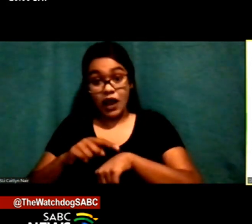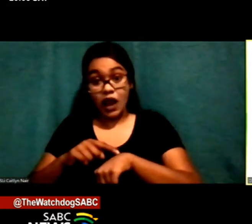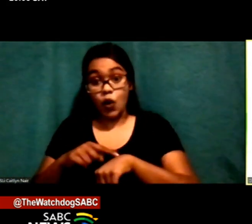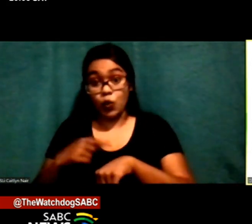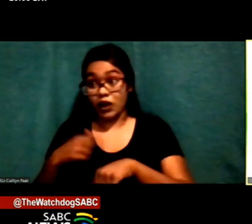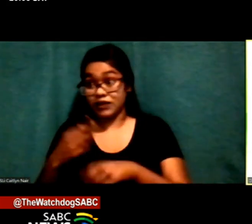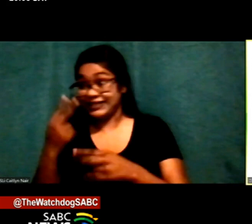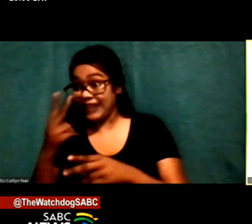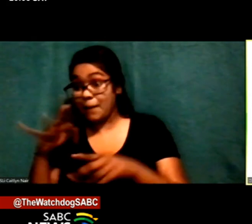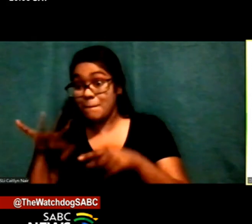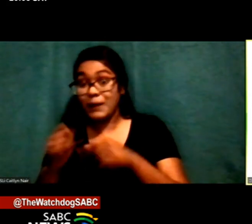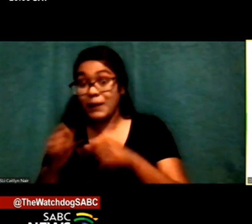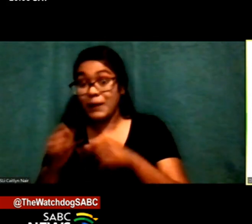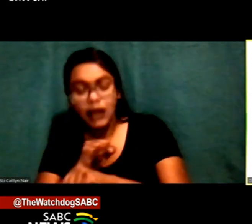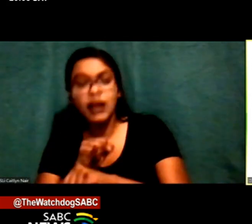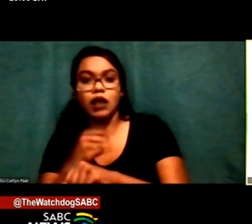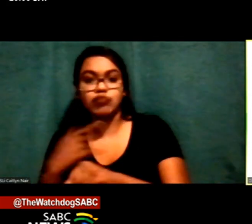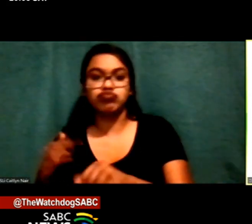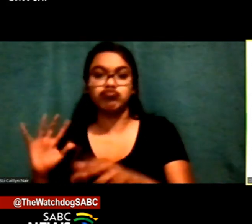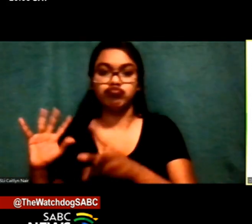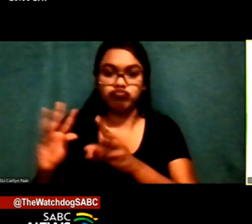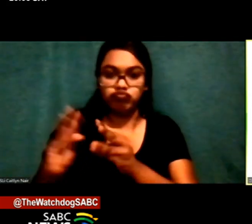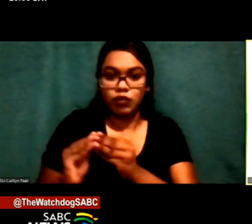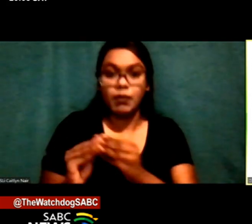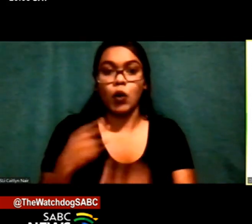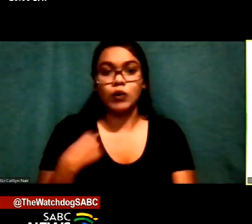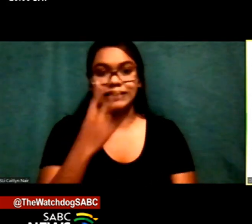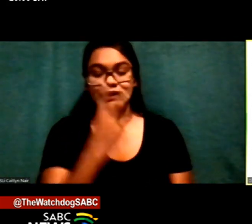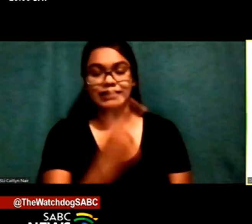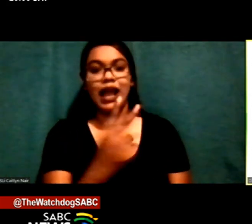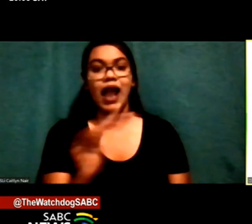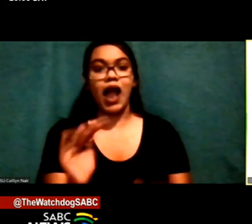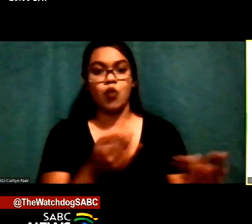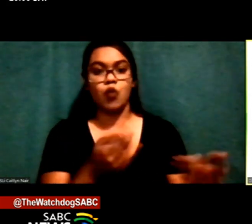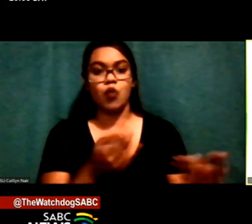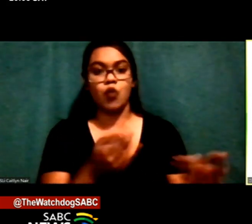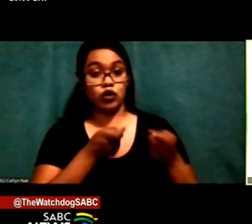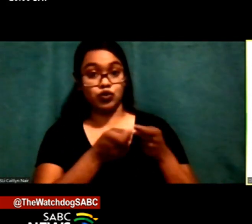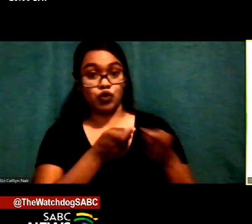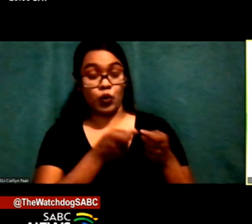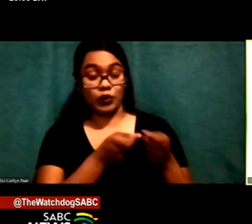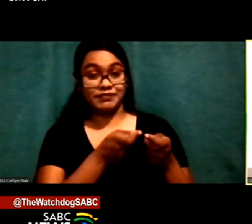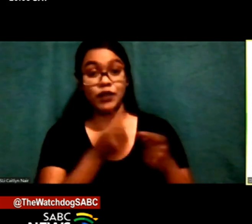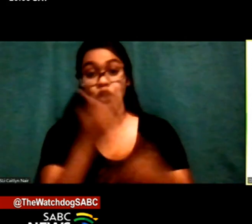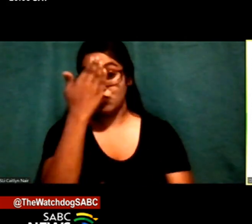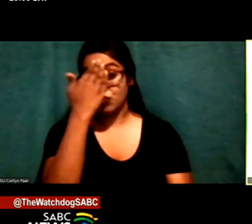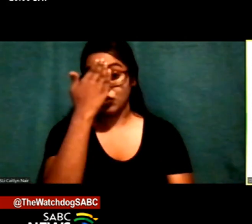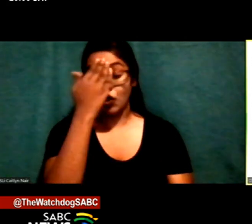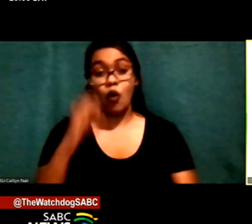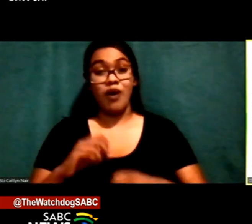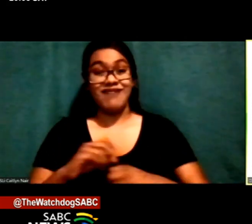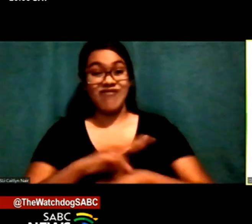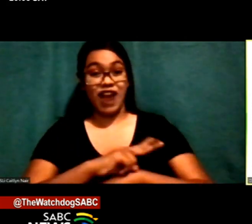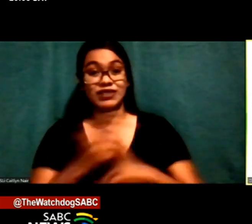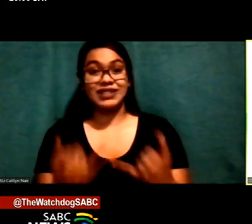from experience, by this time, we know that it is, by that time, the virus is already all over. But